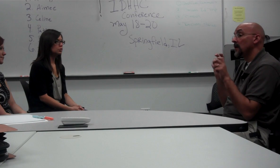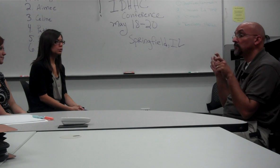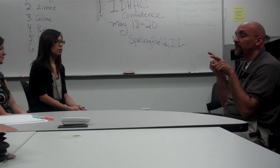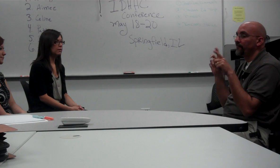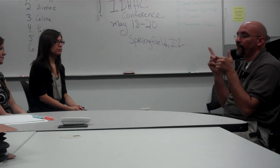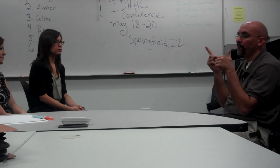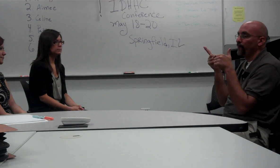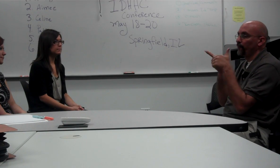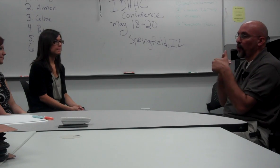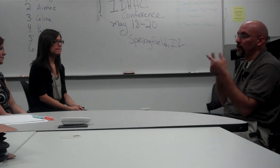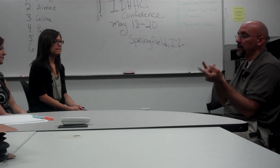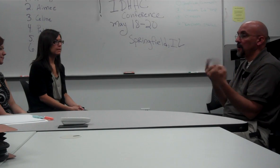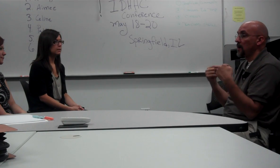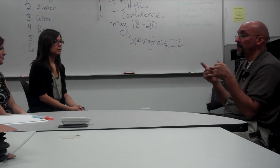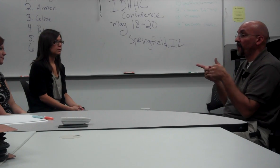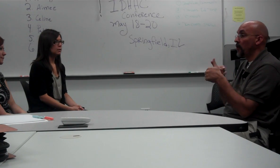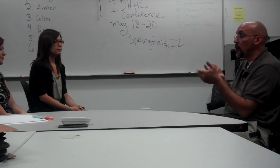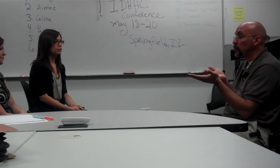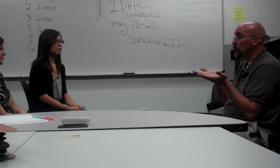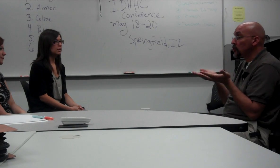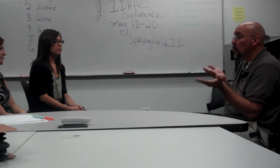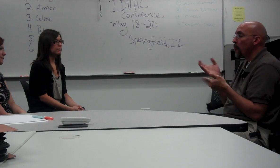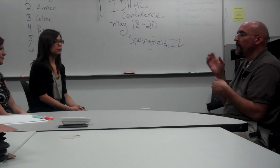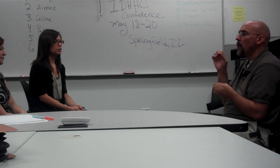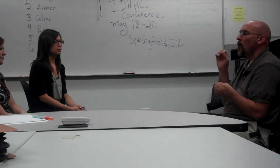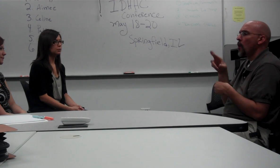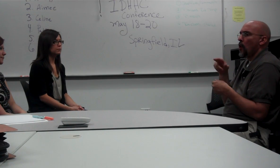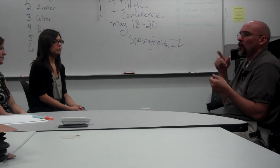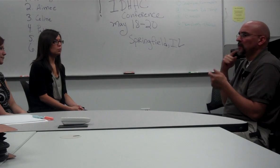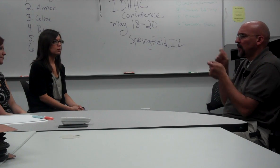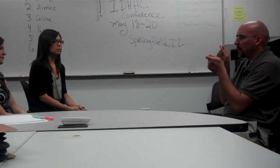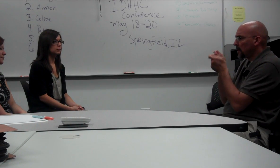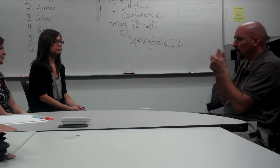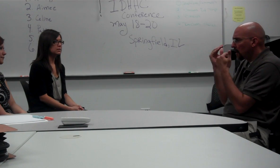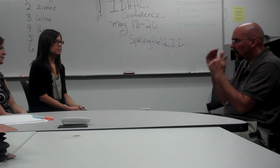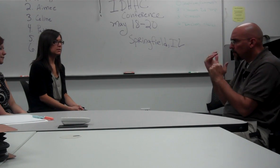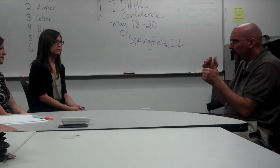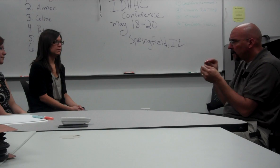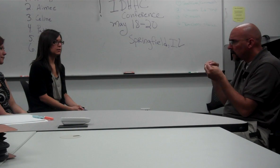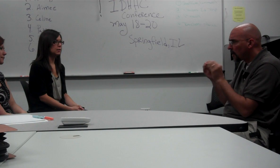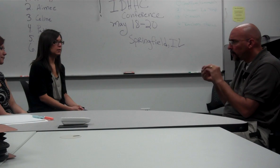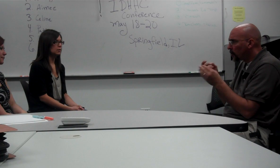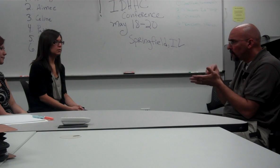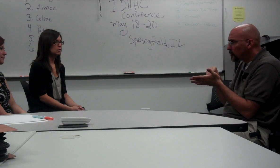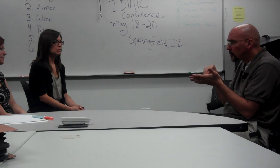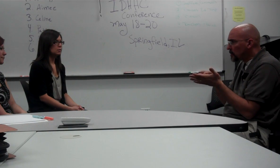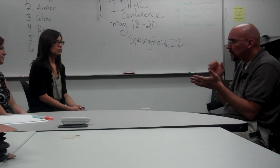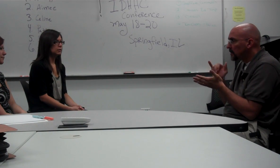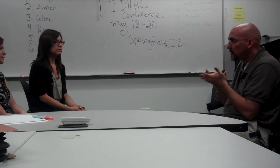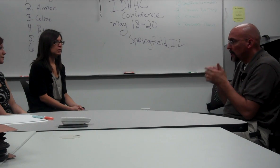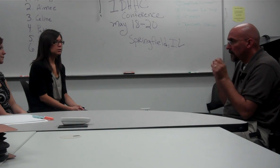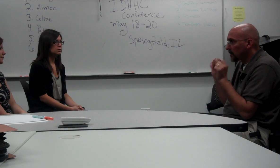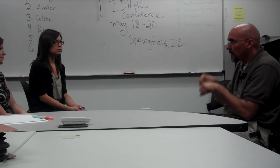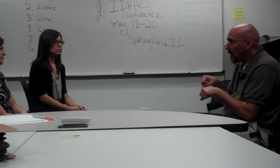So you offer first come, first serve, or specifically limited